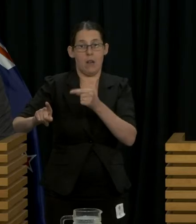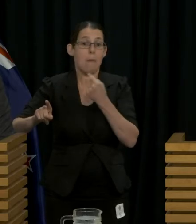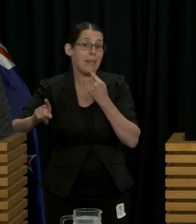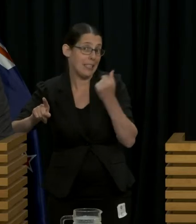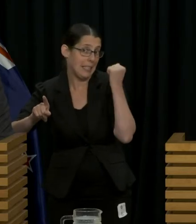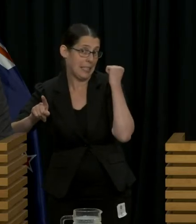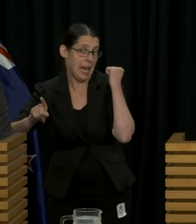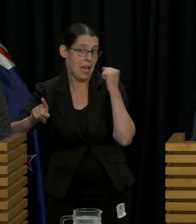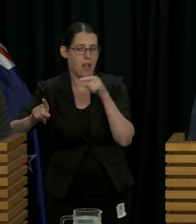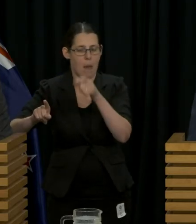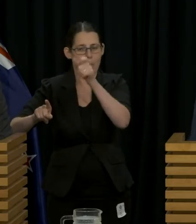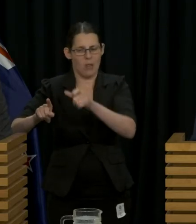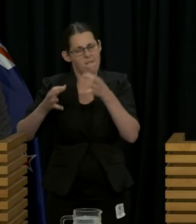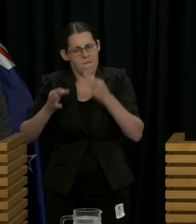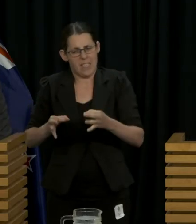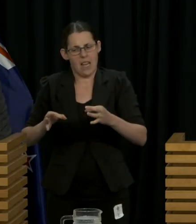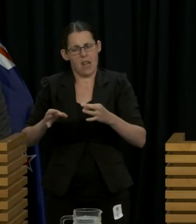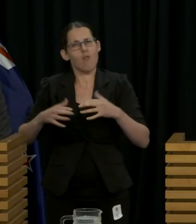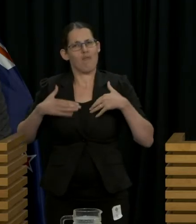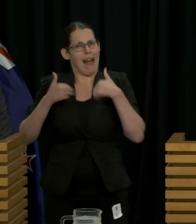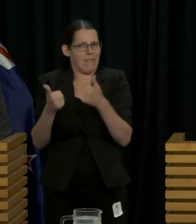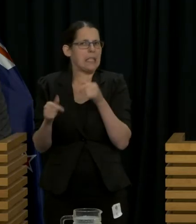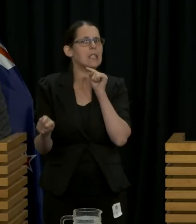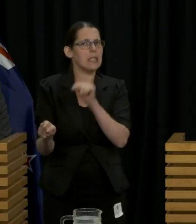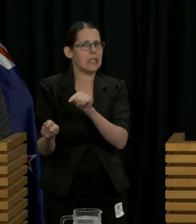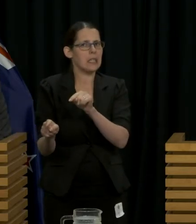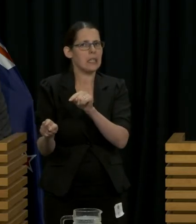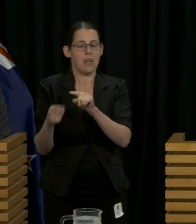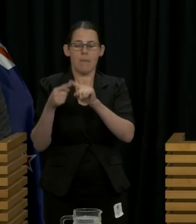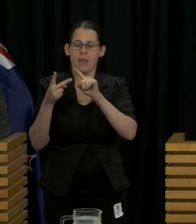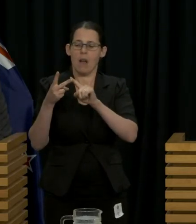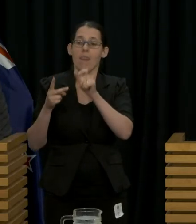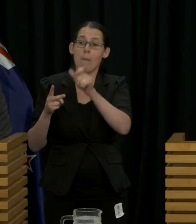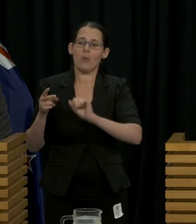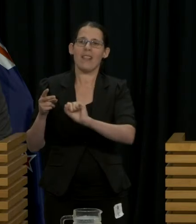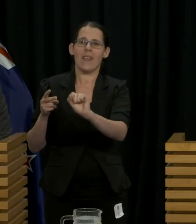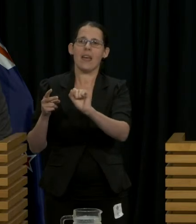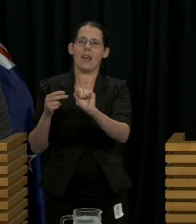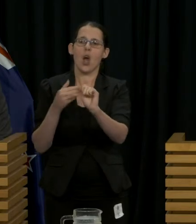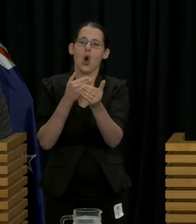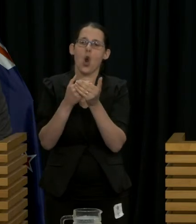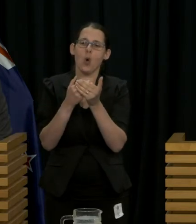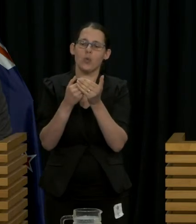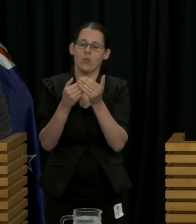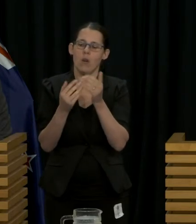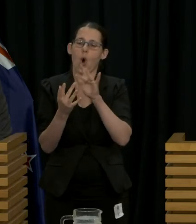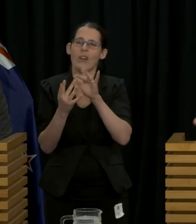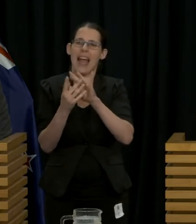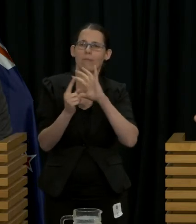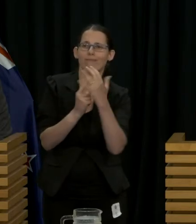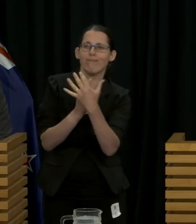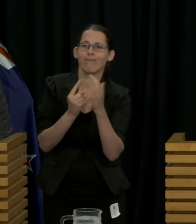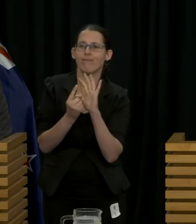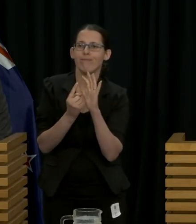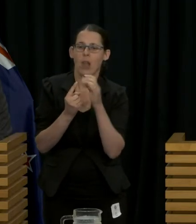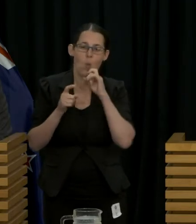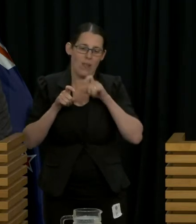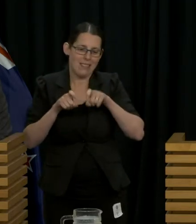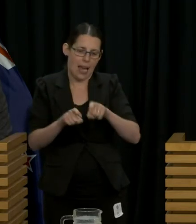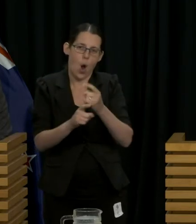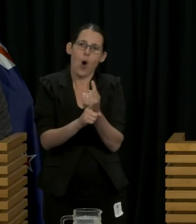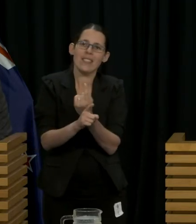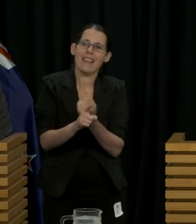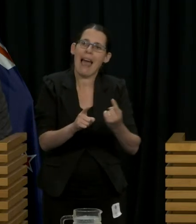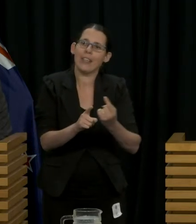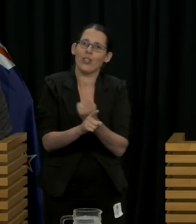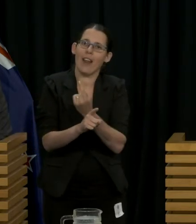to be recovered, and the close contacts of that person remain in isolation until the full 14-day period since